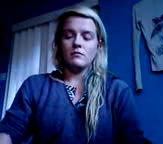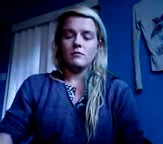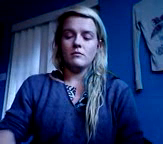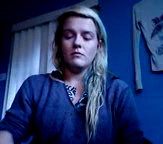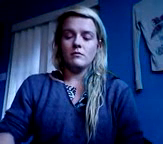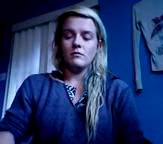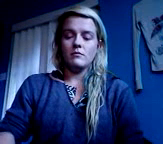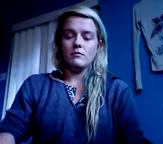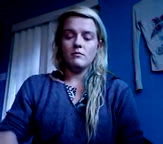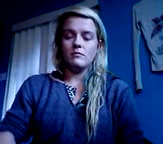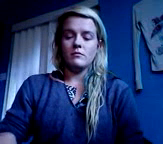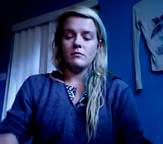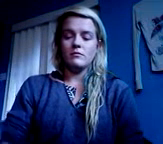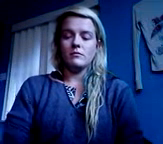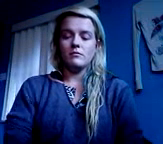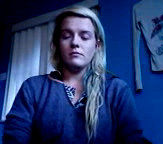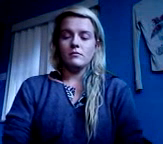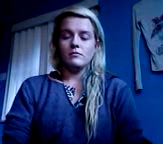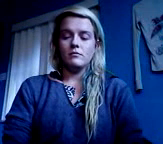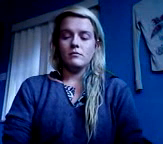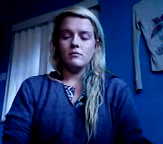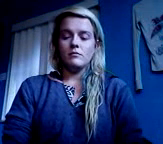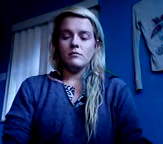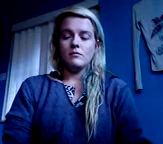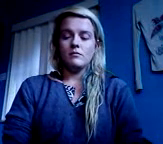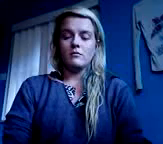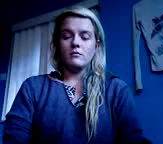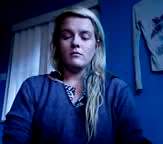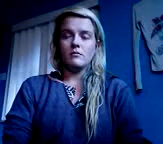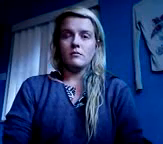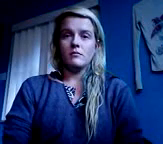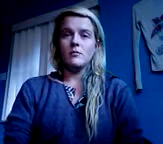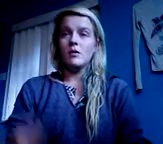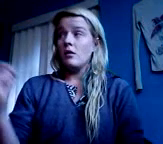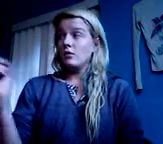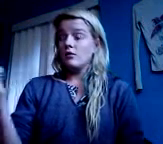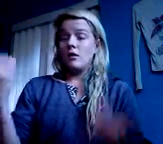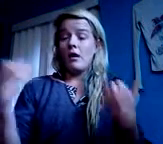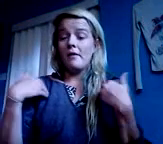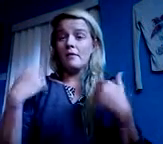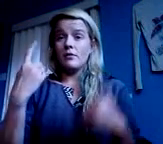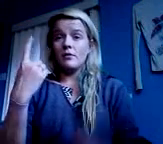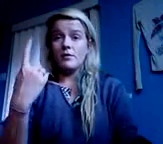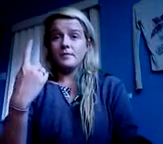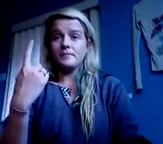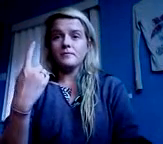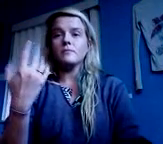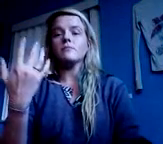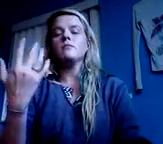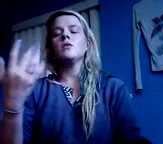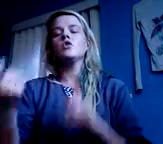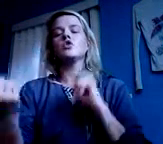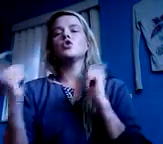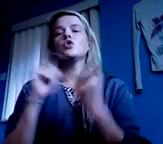So in giving this a coefficient of 1, we've now changed the number of hydrogens and the number of carbons on the left-hand side of the